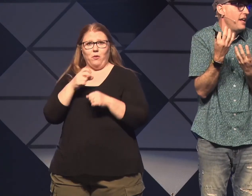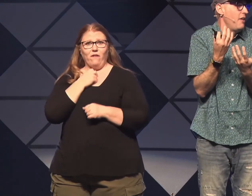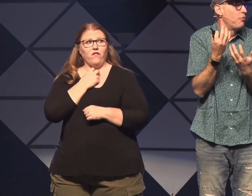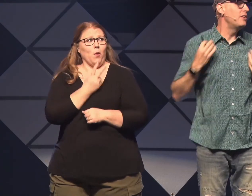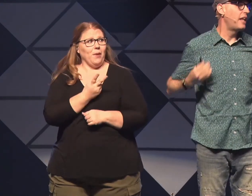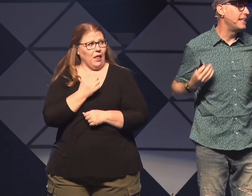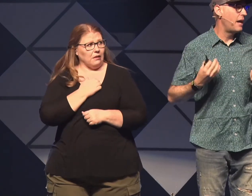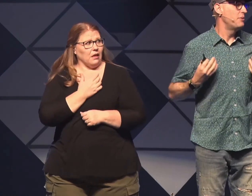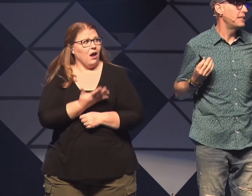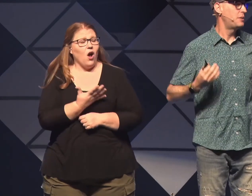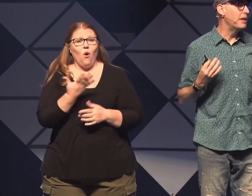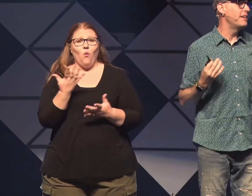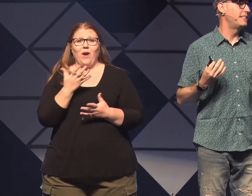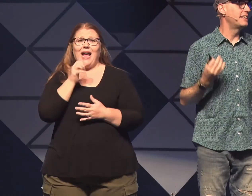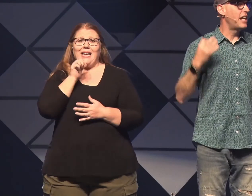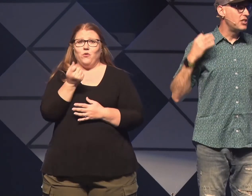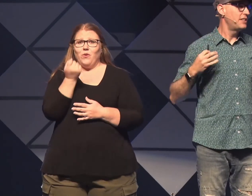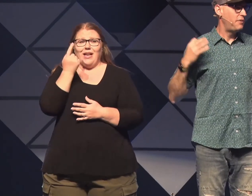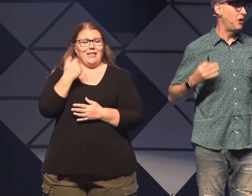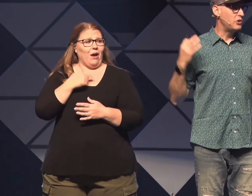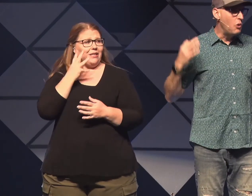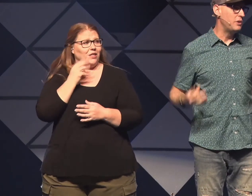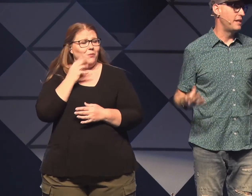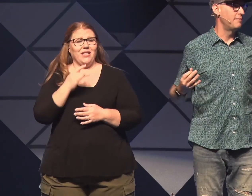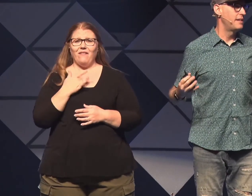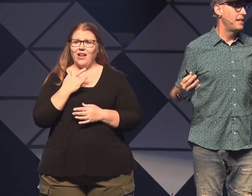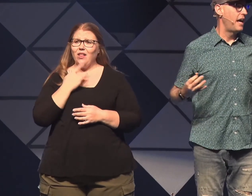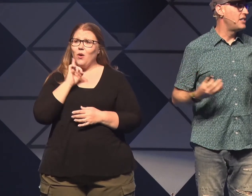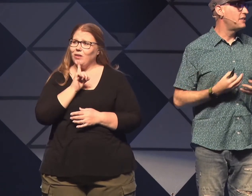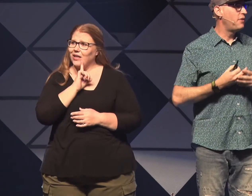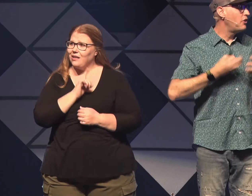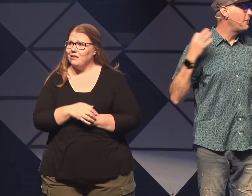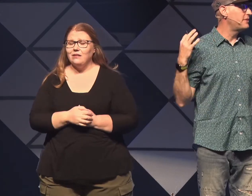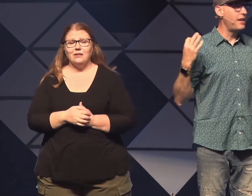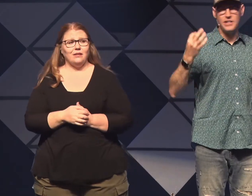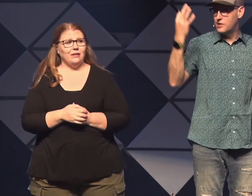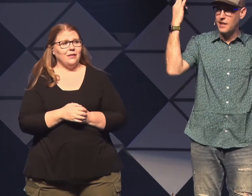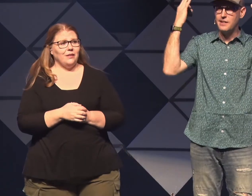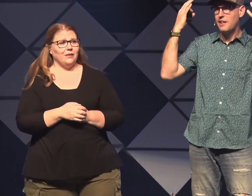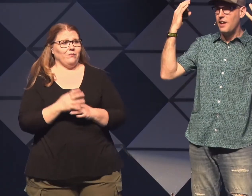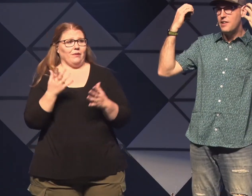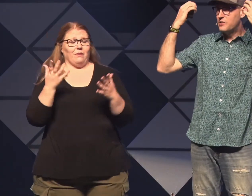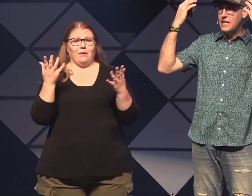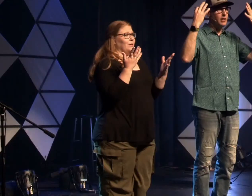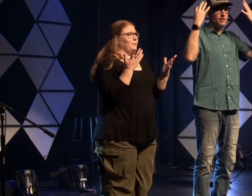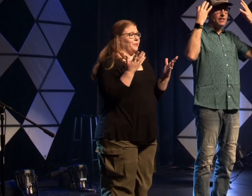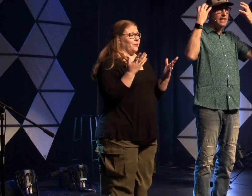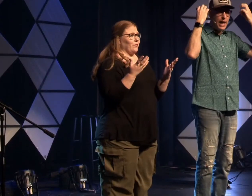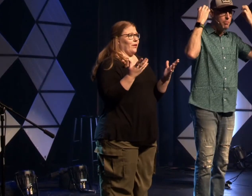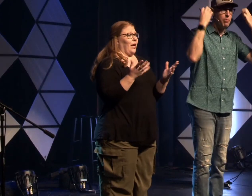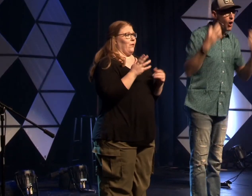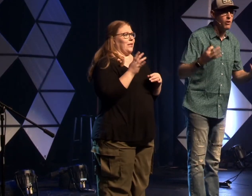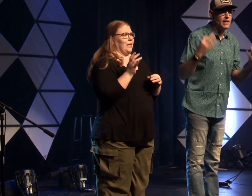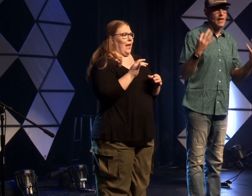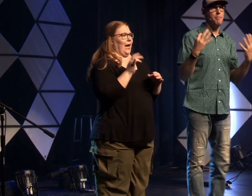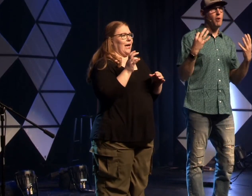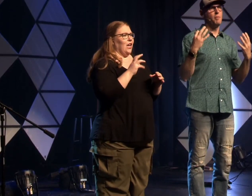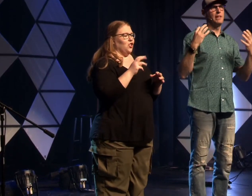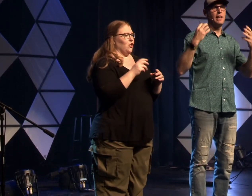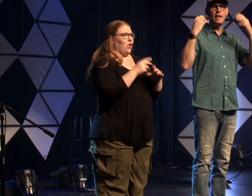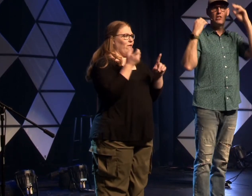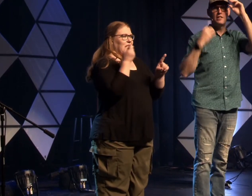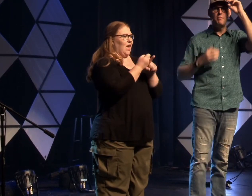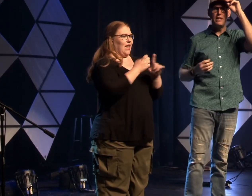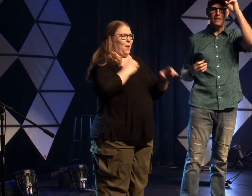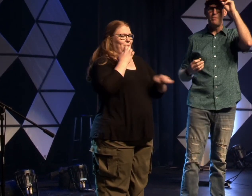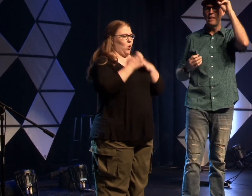hadn't realized I was experiencing, that I just felt lonely. I just felt nobody was around, and just like, it was like the dam broke in that moment.